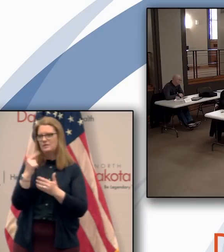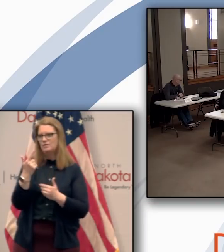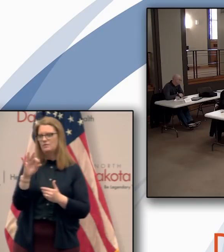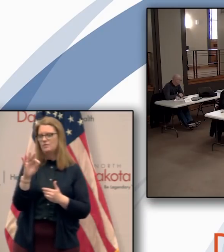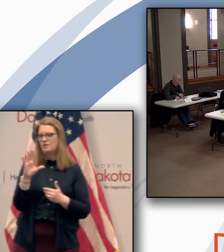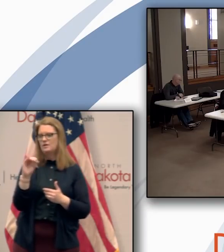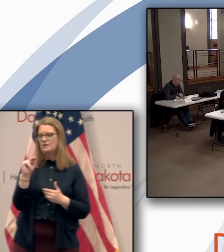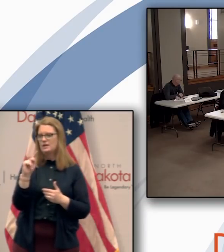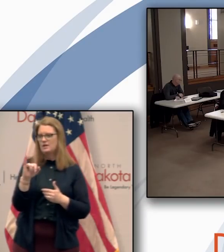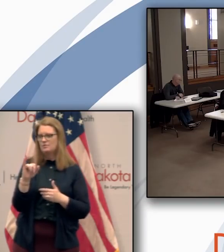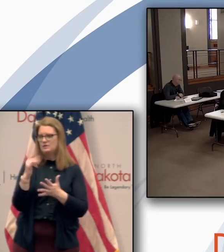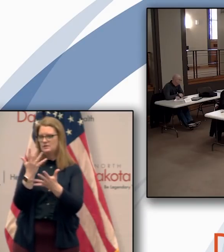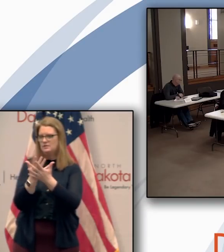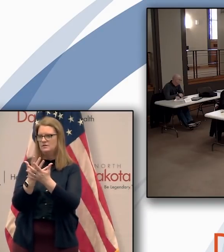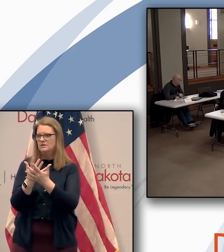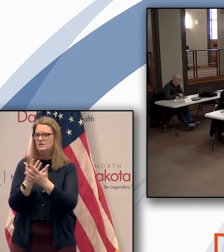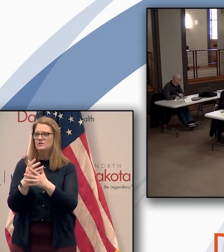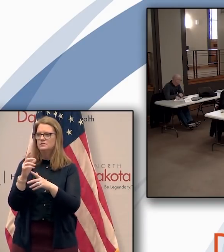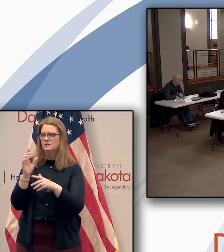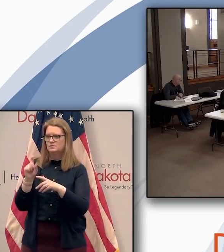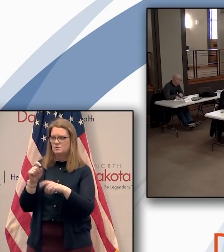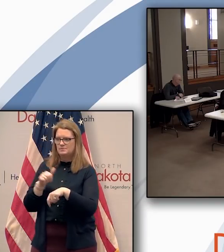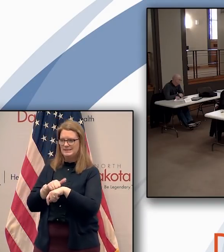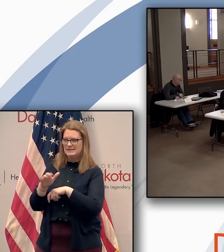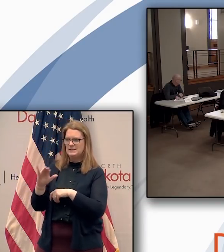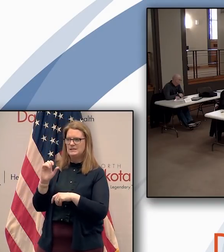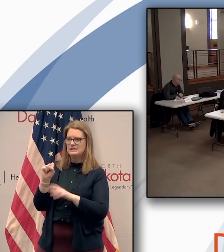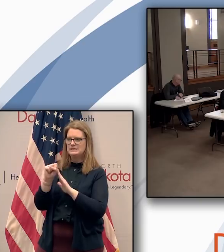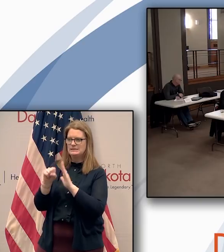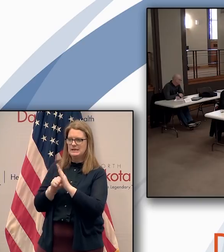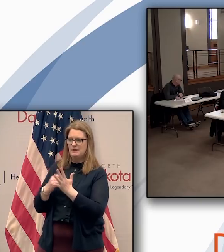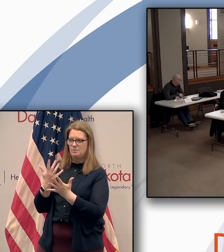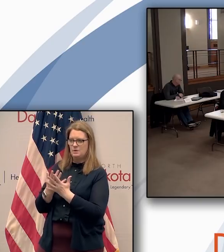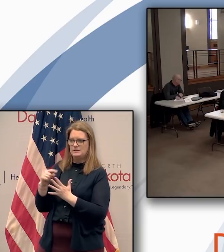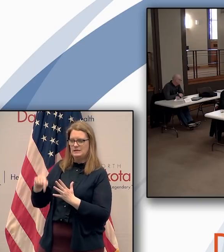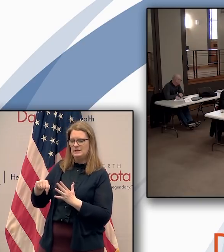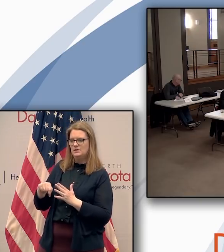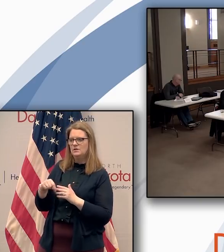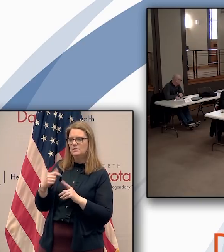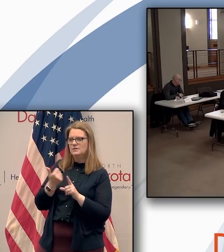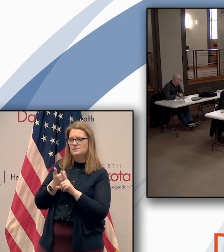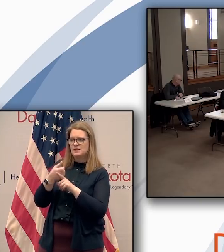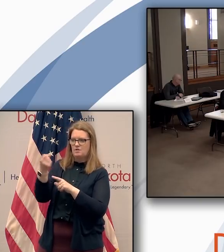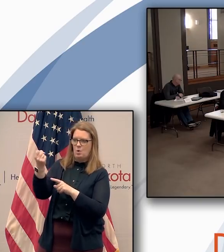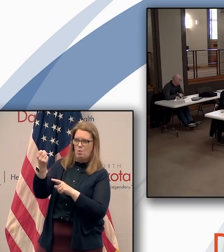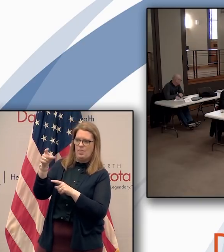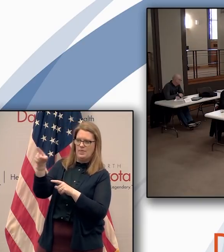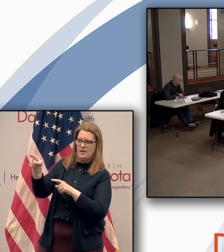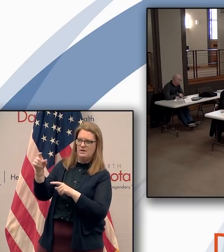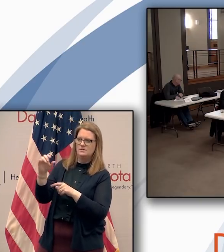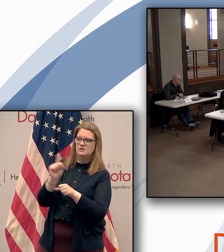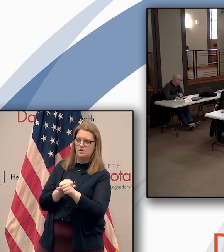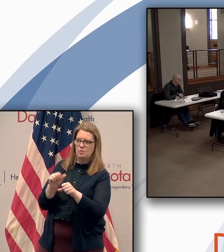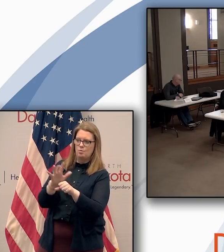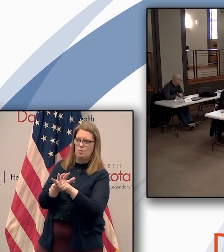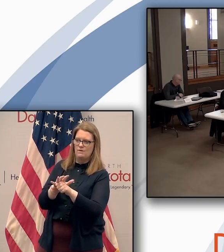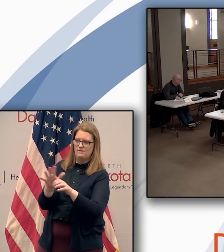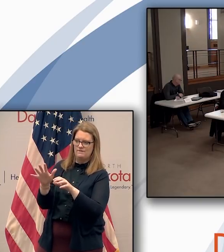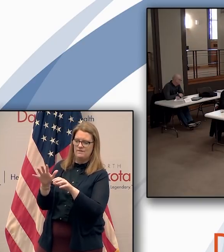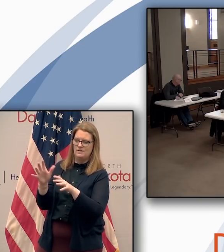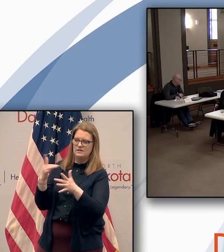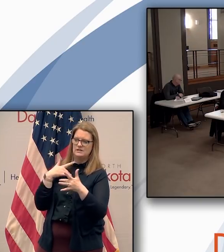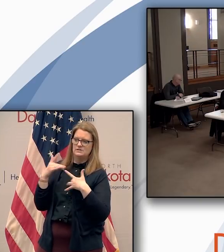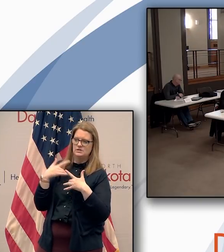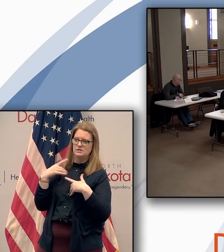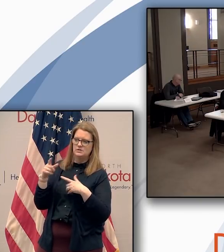County Correctional Center are destined for the state prison in Bismarck, but are being held at the county facility due to coronavirus concerns. They'd prefer